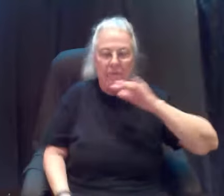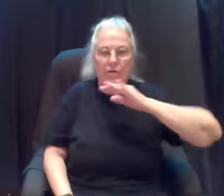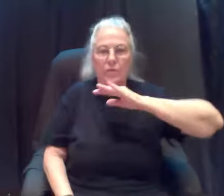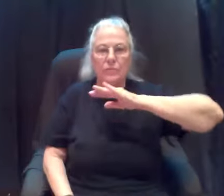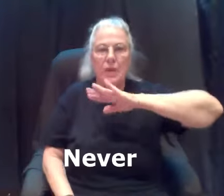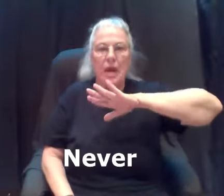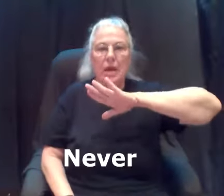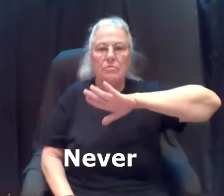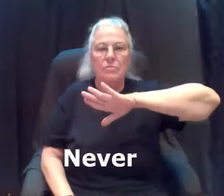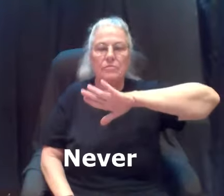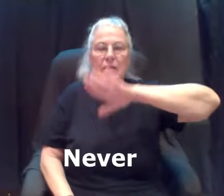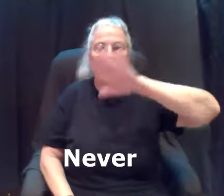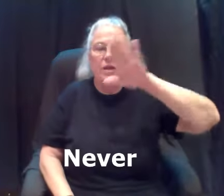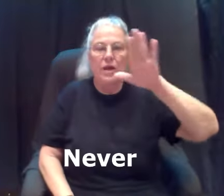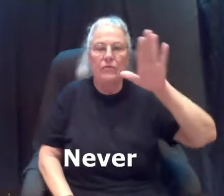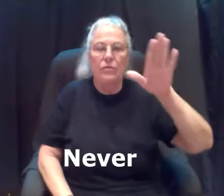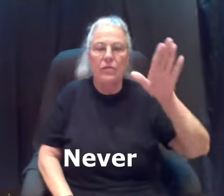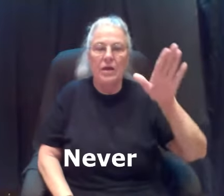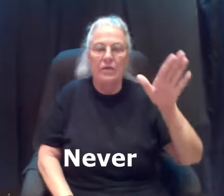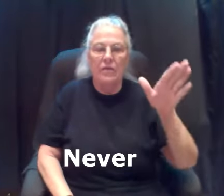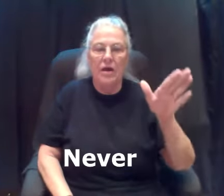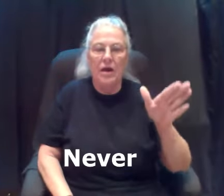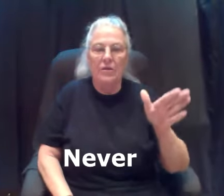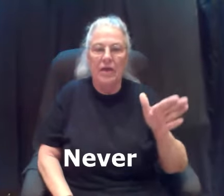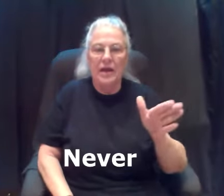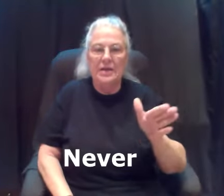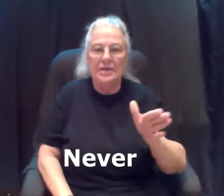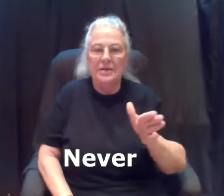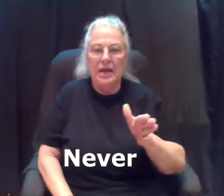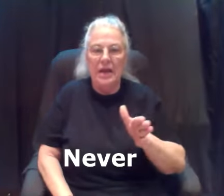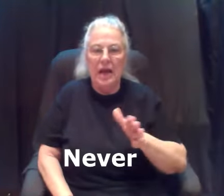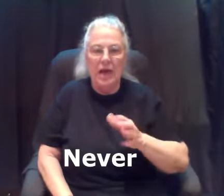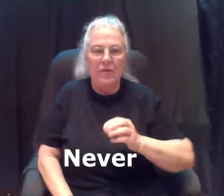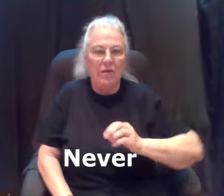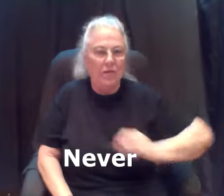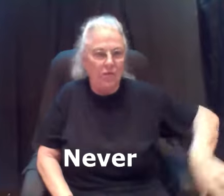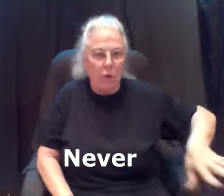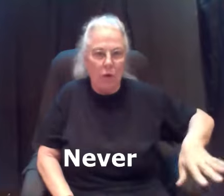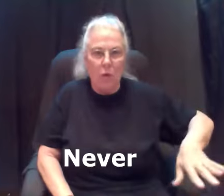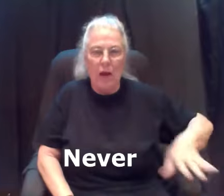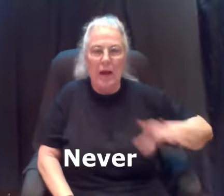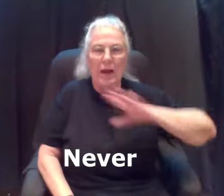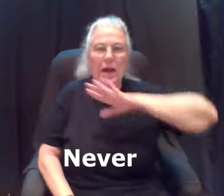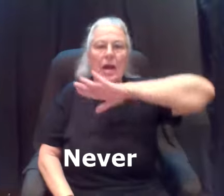Never. And that, if you think of kind of like a C and then throw it away.